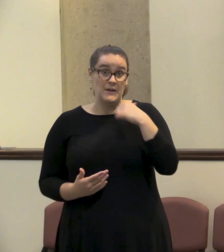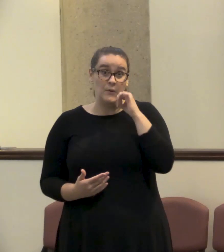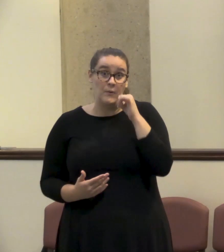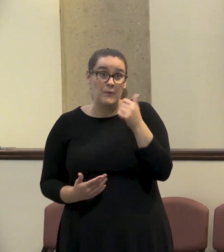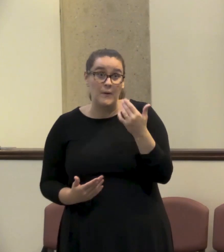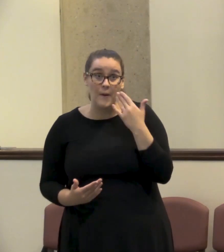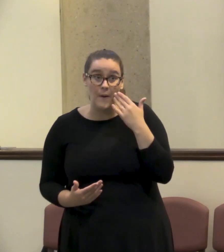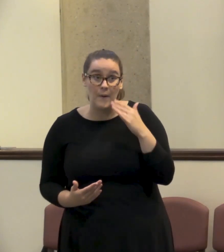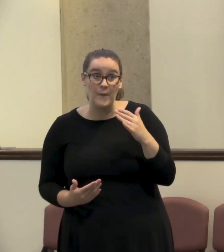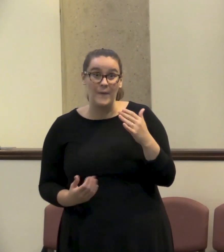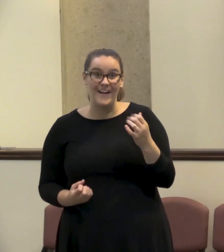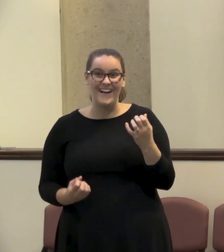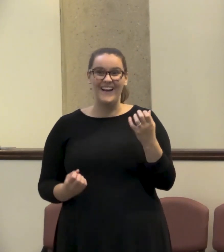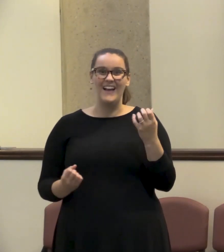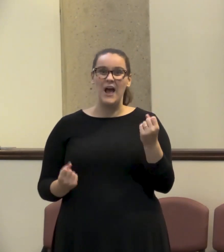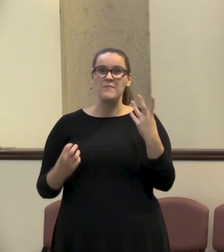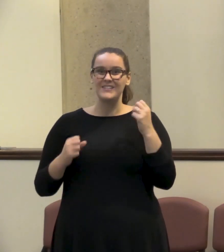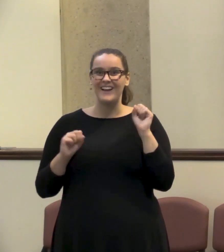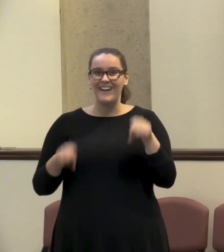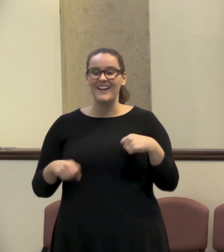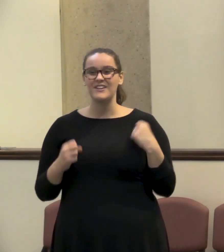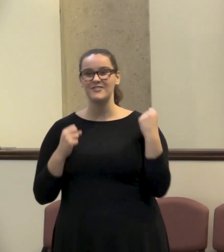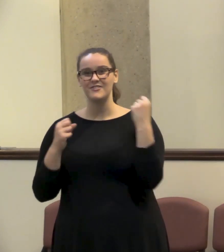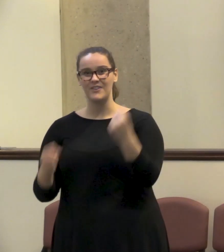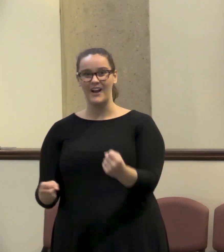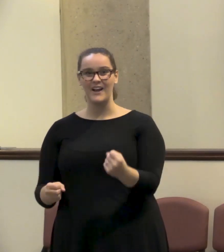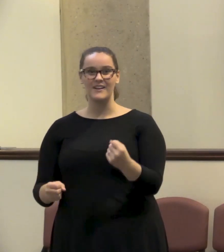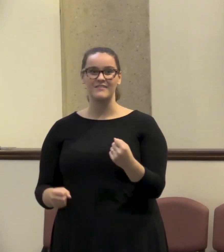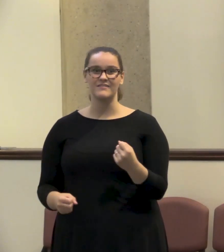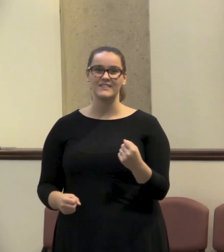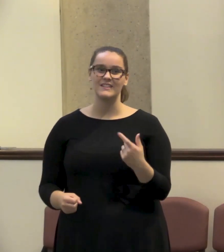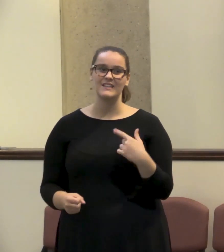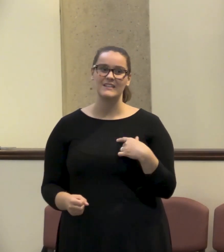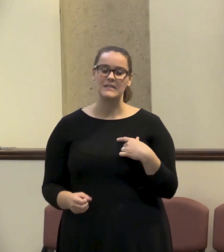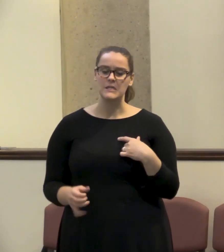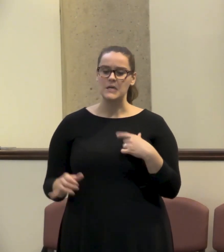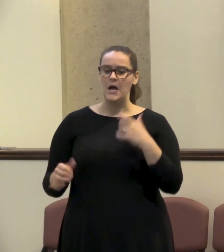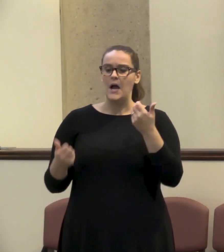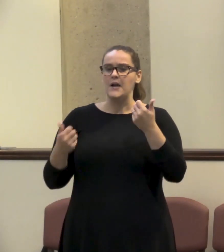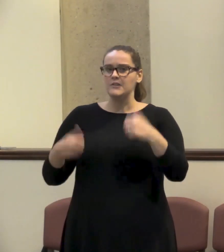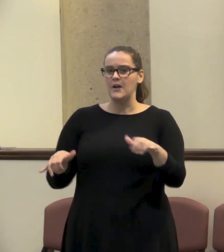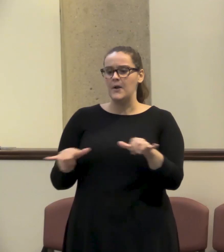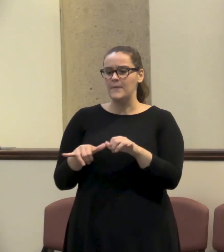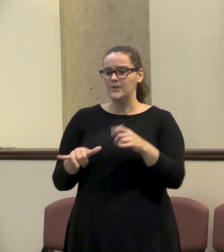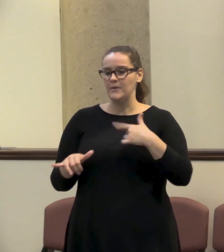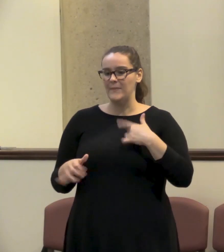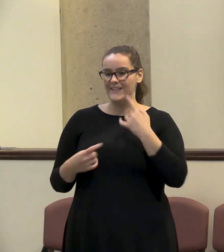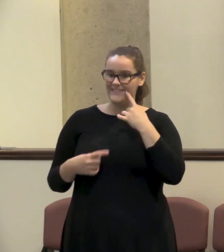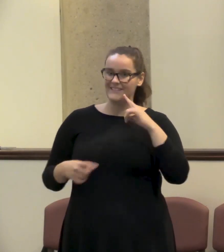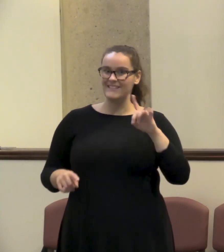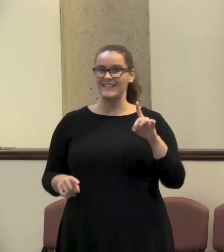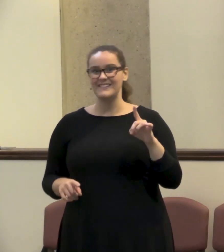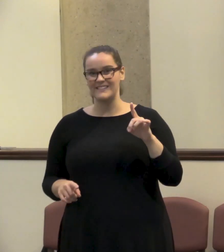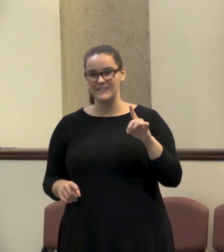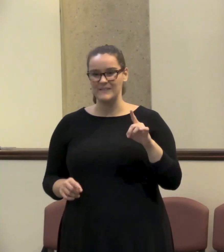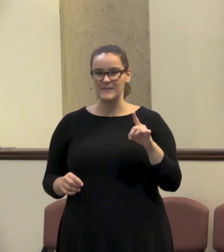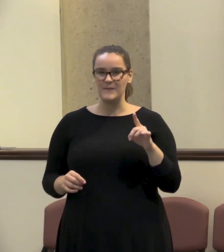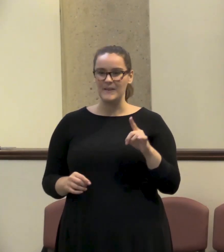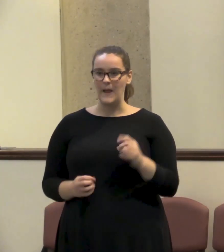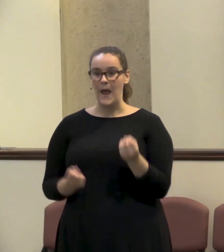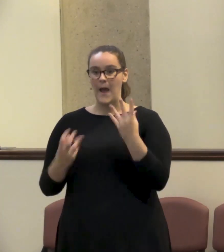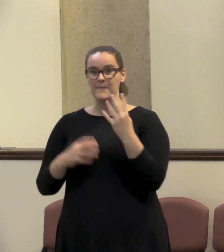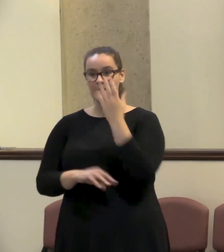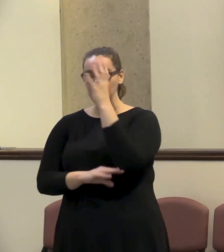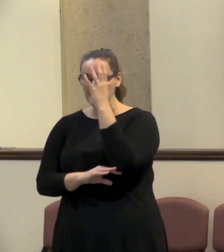I measure my success, how many little trees pop up in my thing, rather than what's my maximum speed I can get out of the